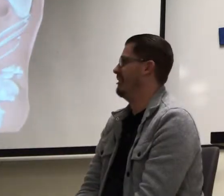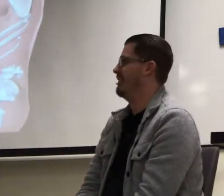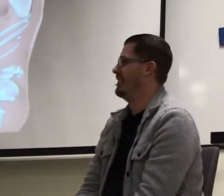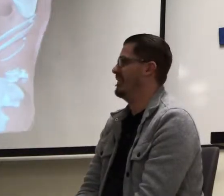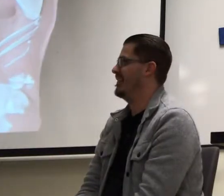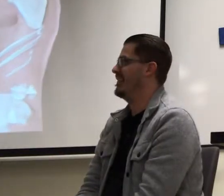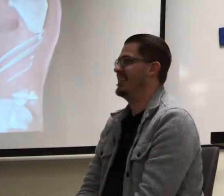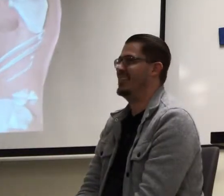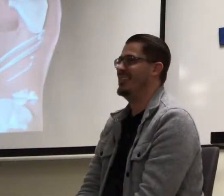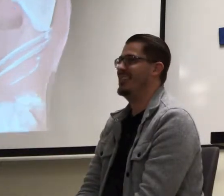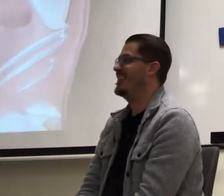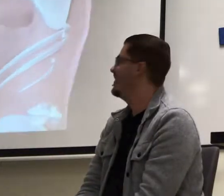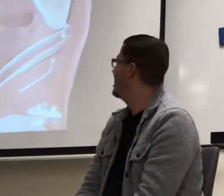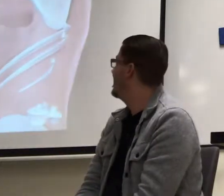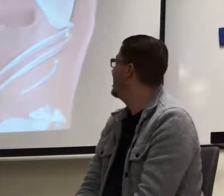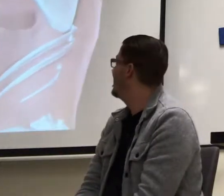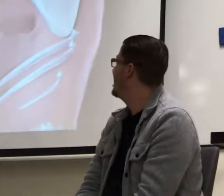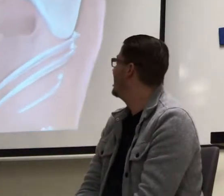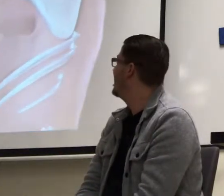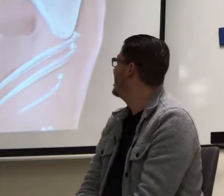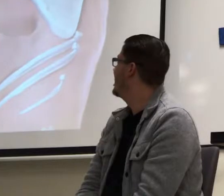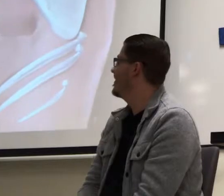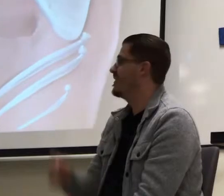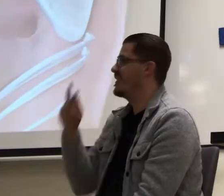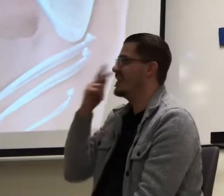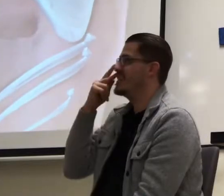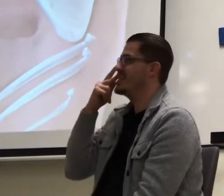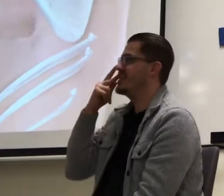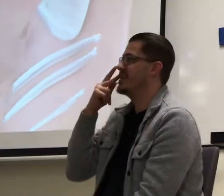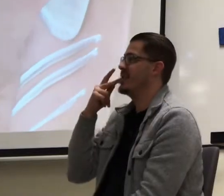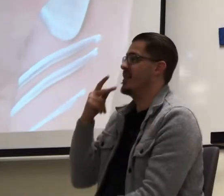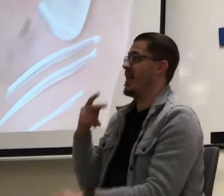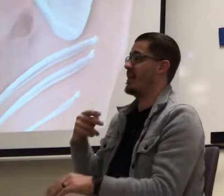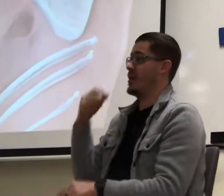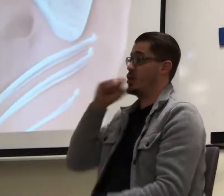You see how you kind of look from the inside, see the scapula pushing against the skin?